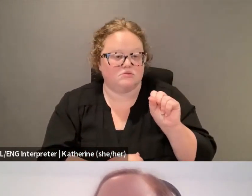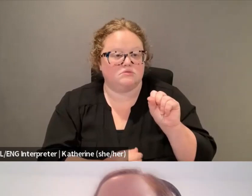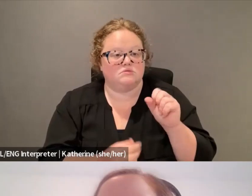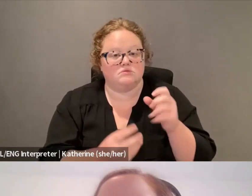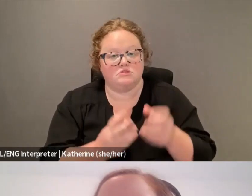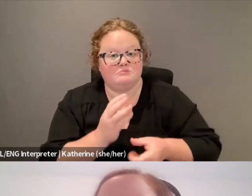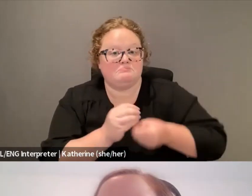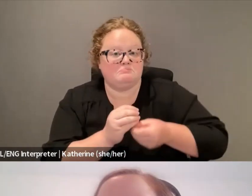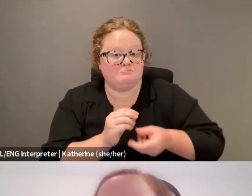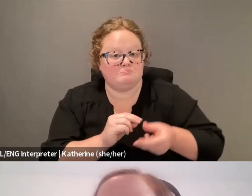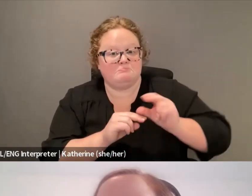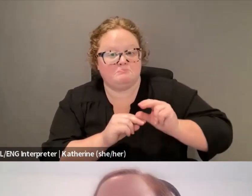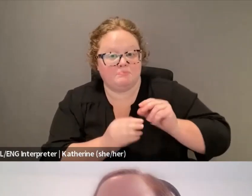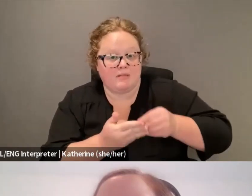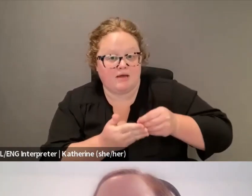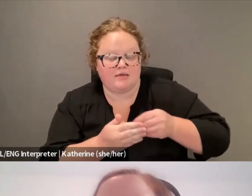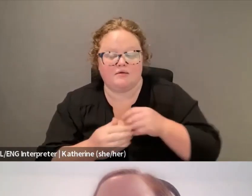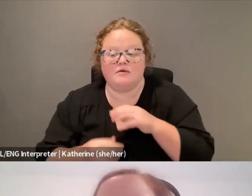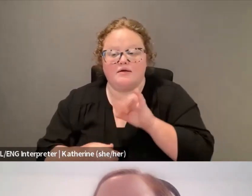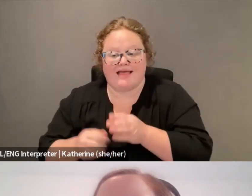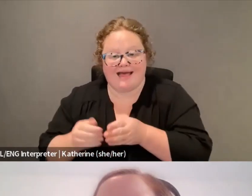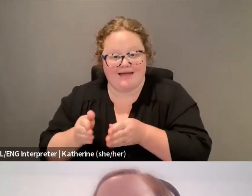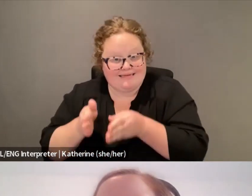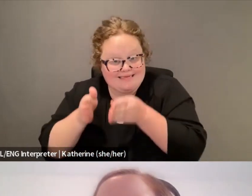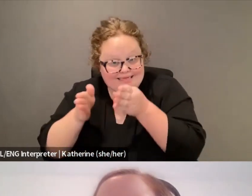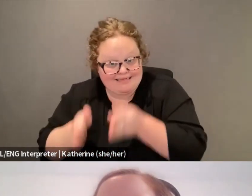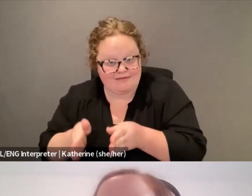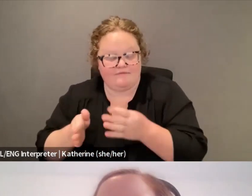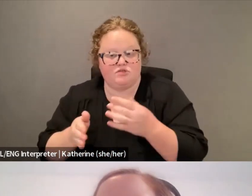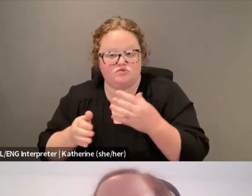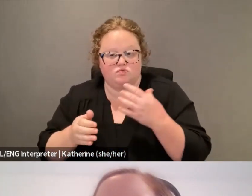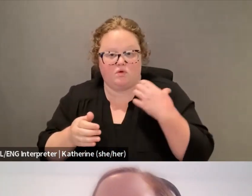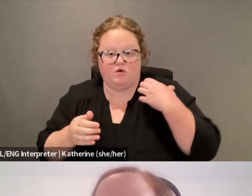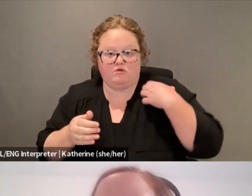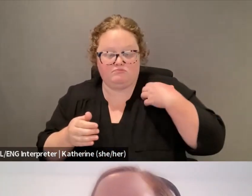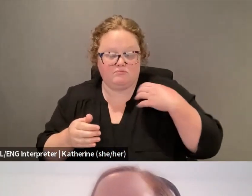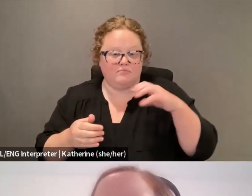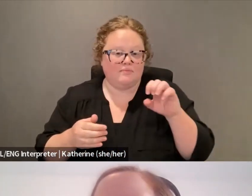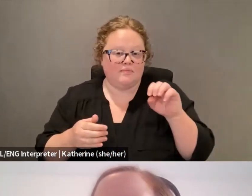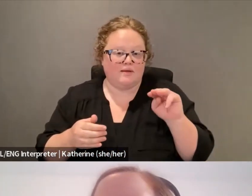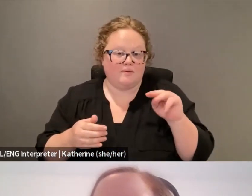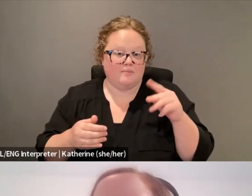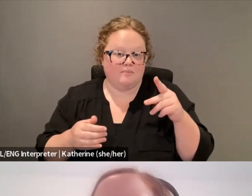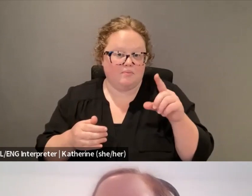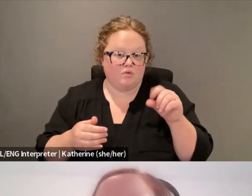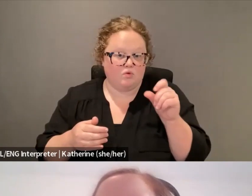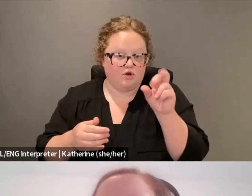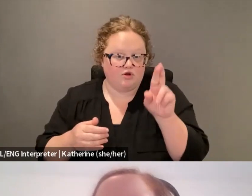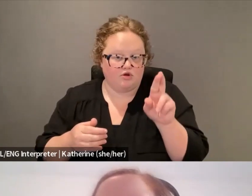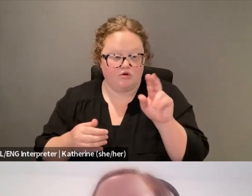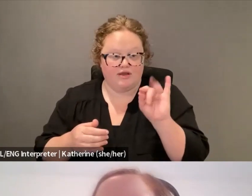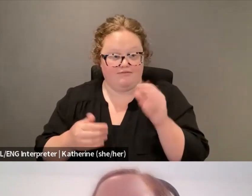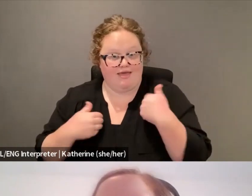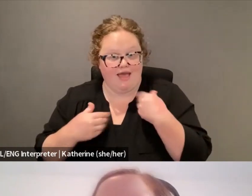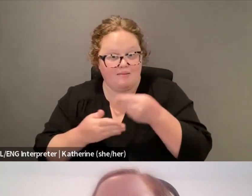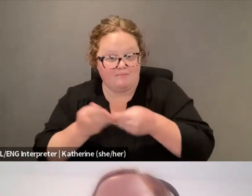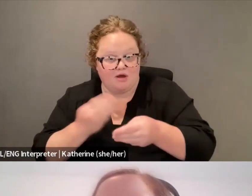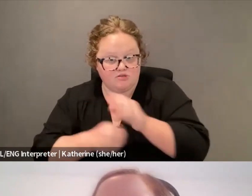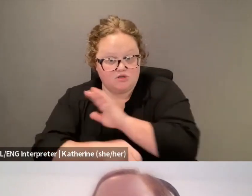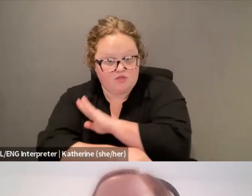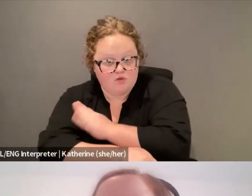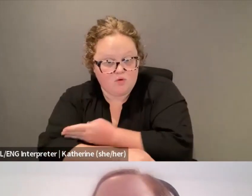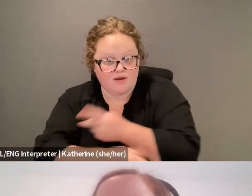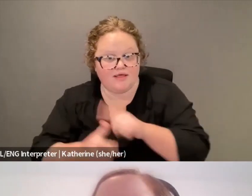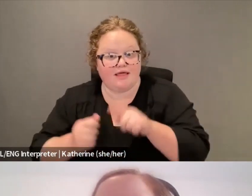employers who are participating in waivers that offer budget authority. So bonuses are something that can be done in a budget